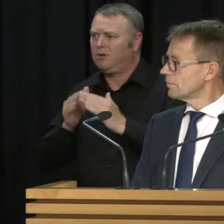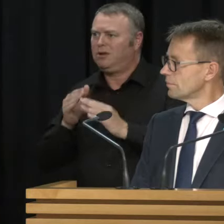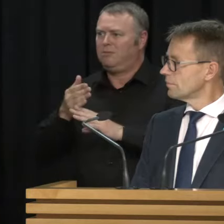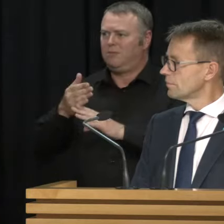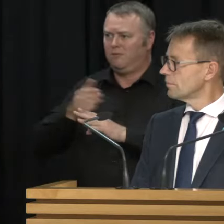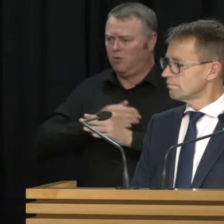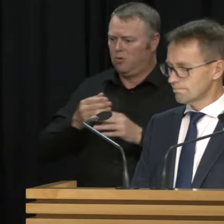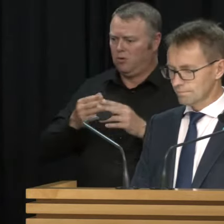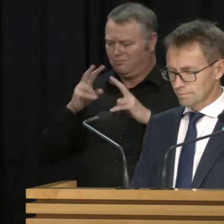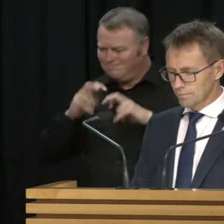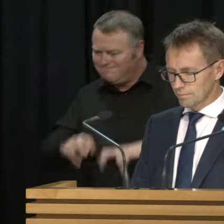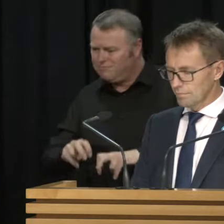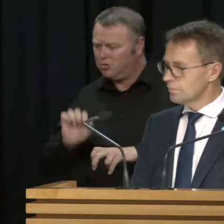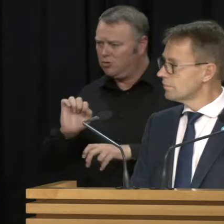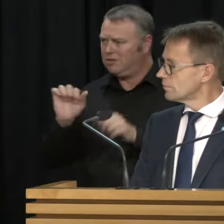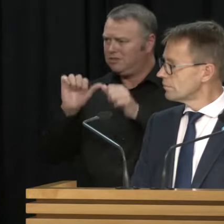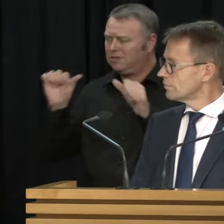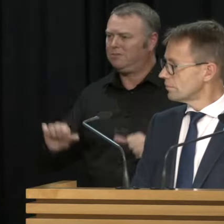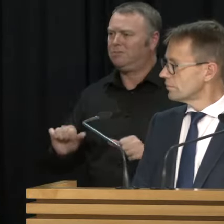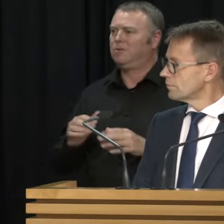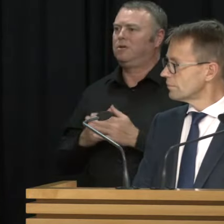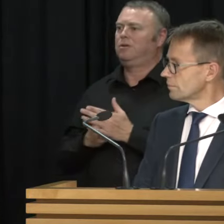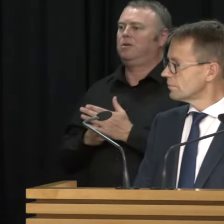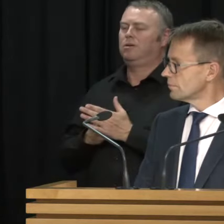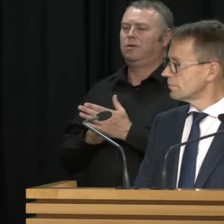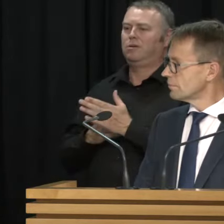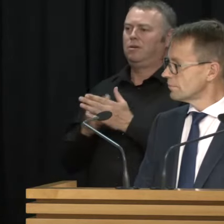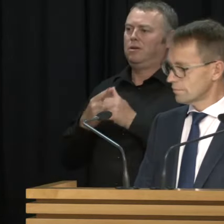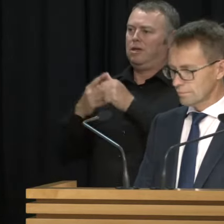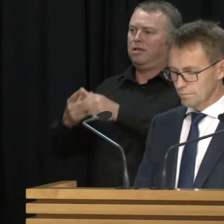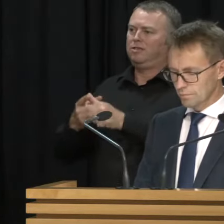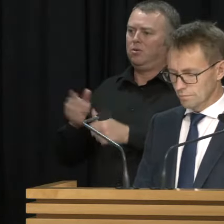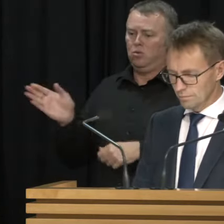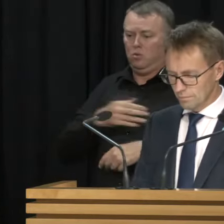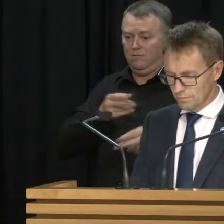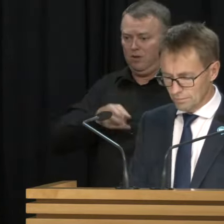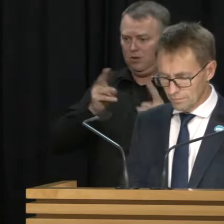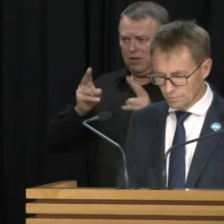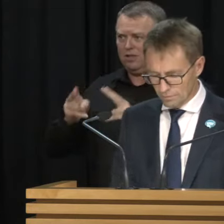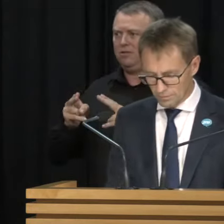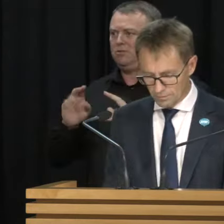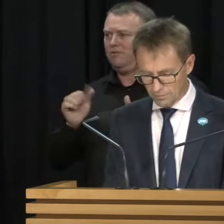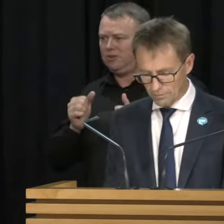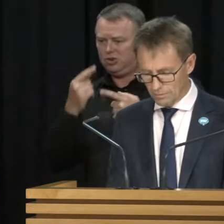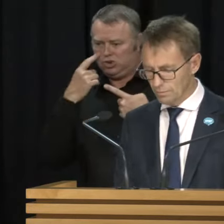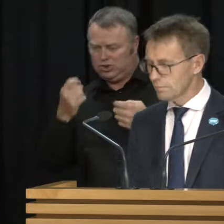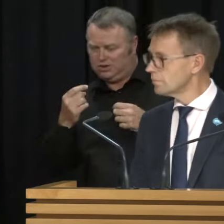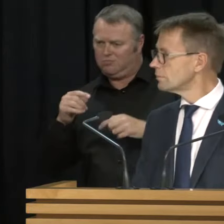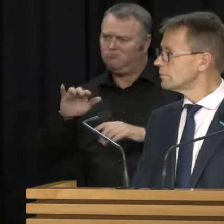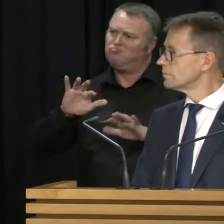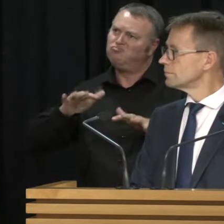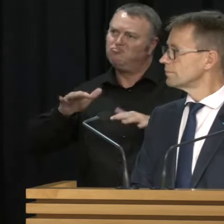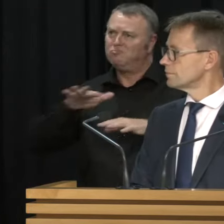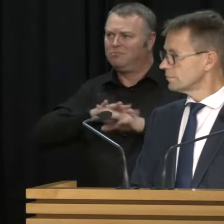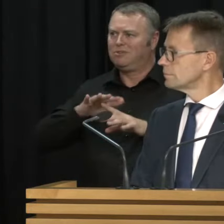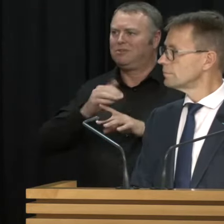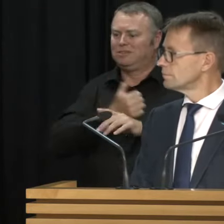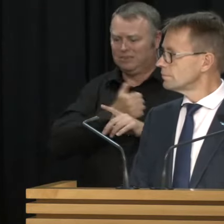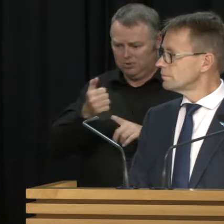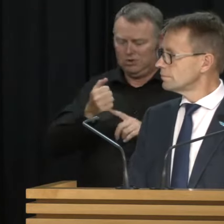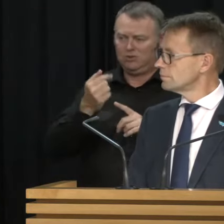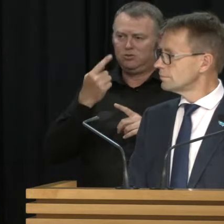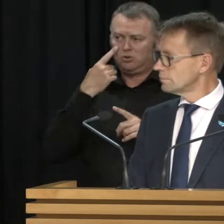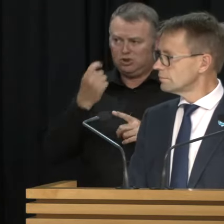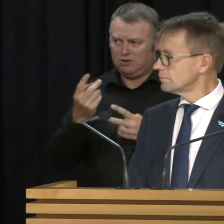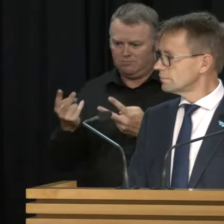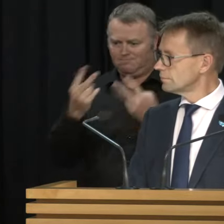infection prevention and control audits done of these facilities roughly every 6 weeks. and every one of those where they've come back with